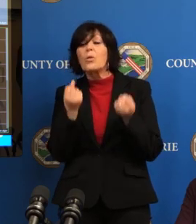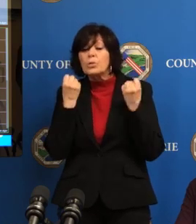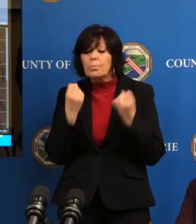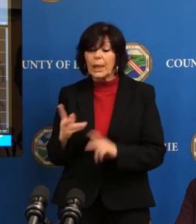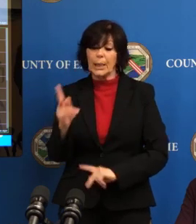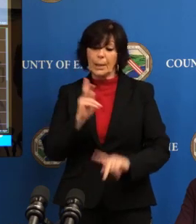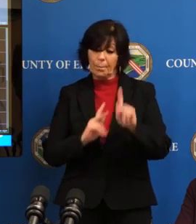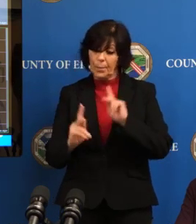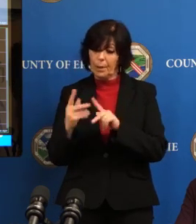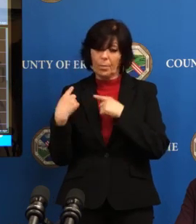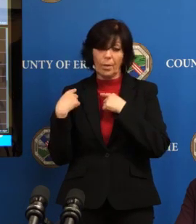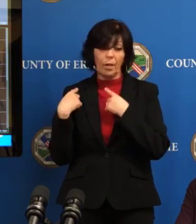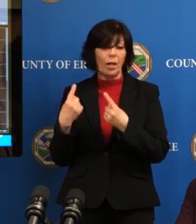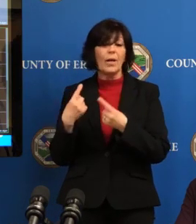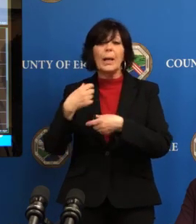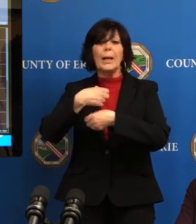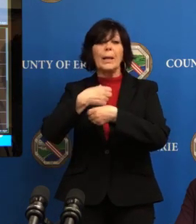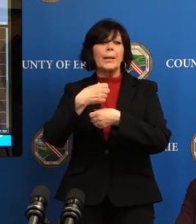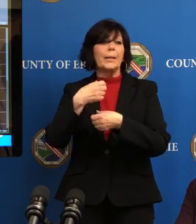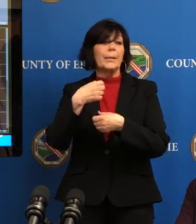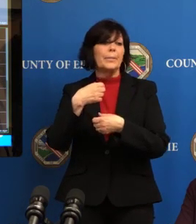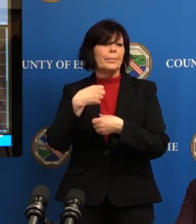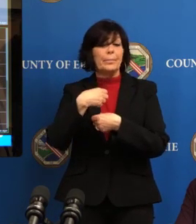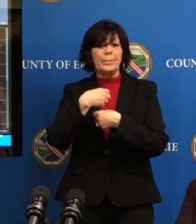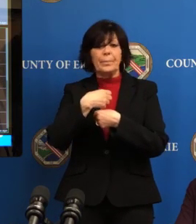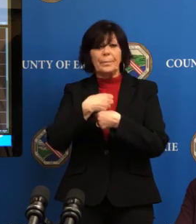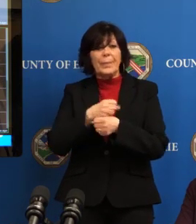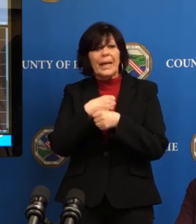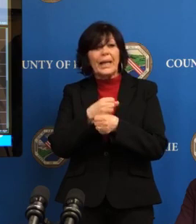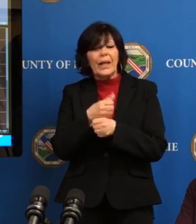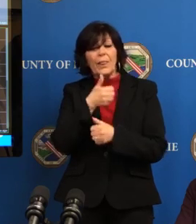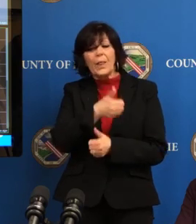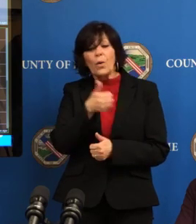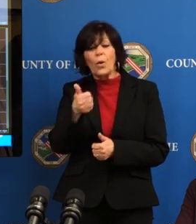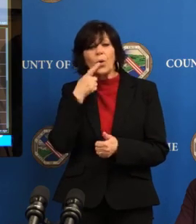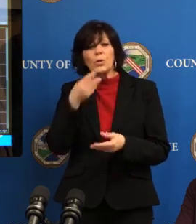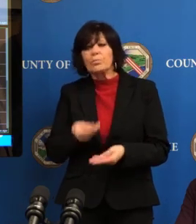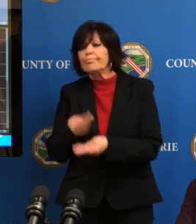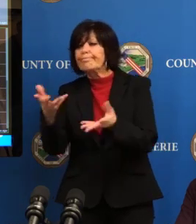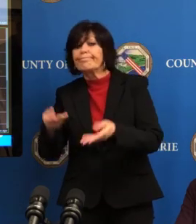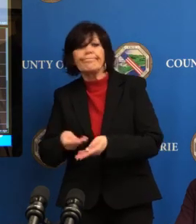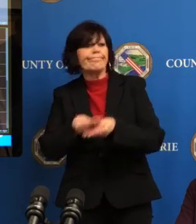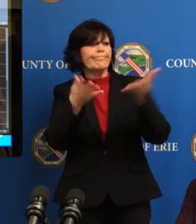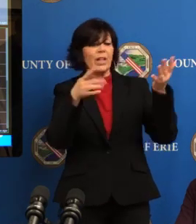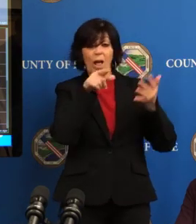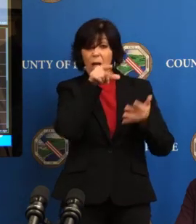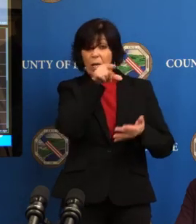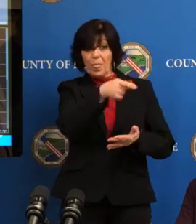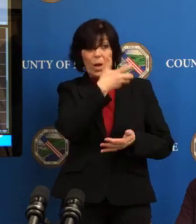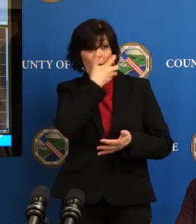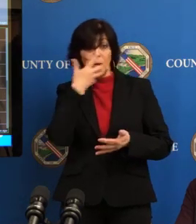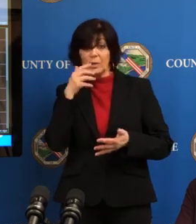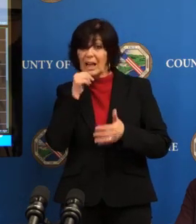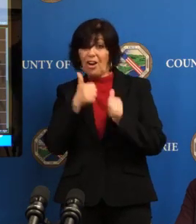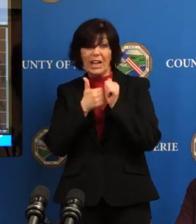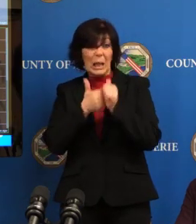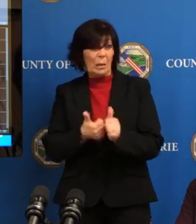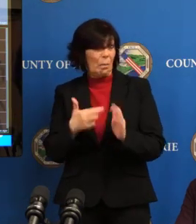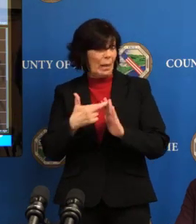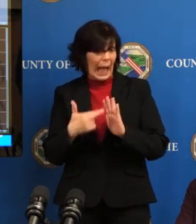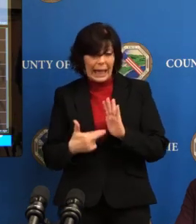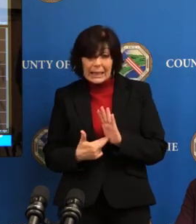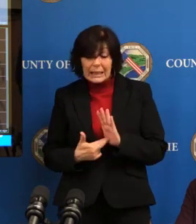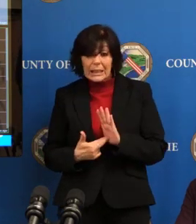who have been creating their own face masks to hand out to area hospitals. Those aren't compliant.